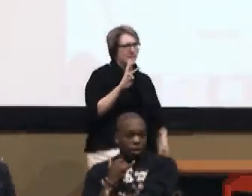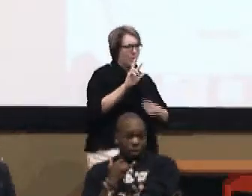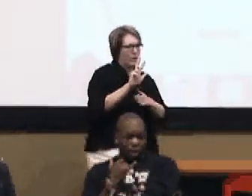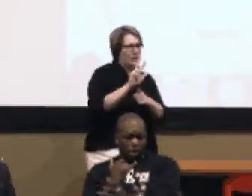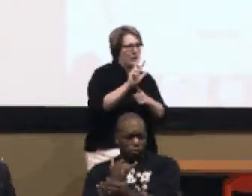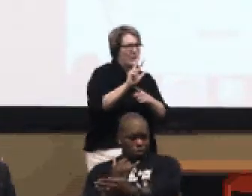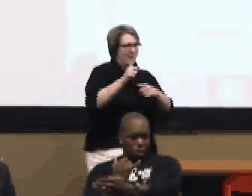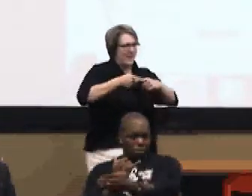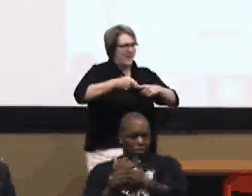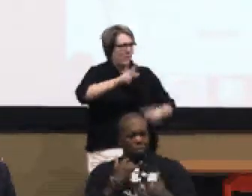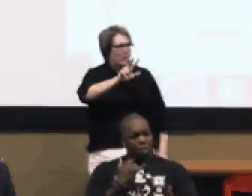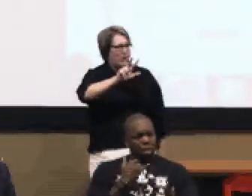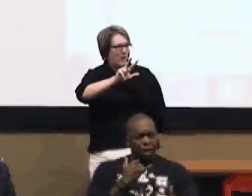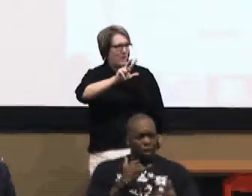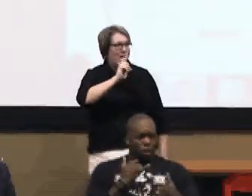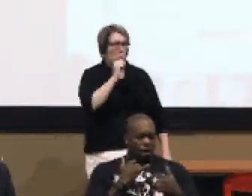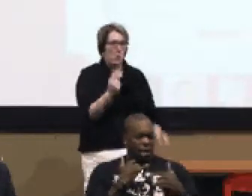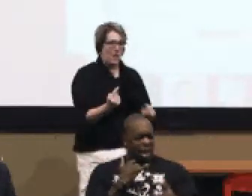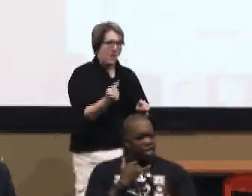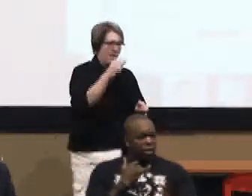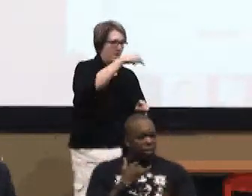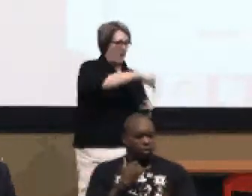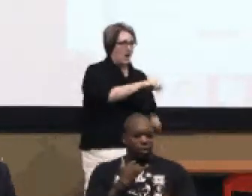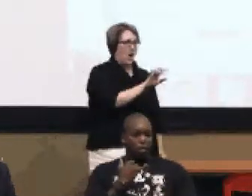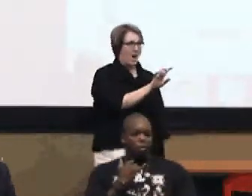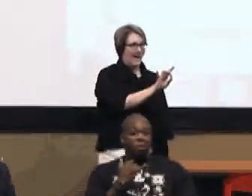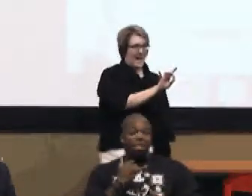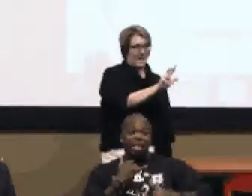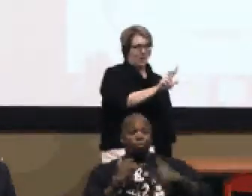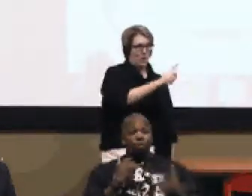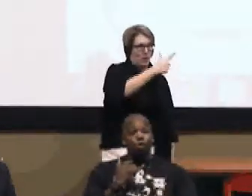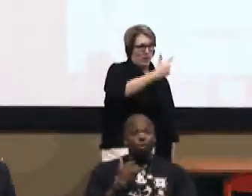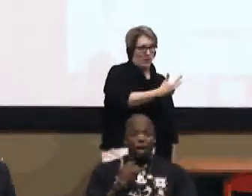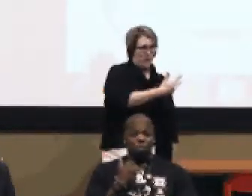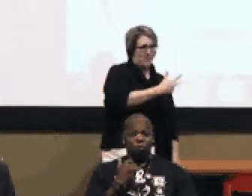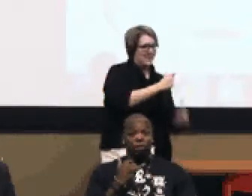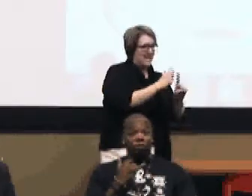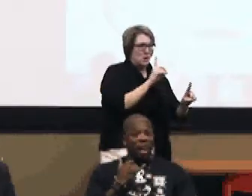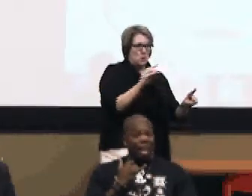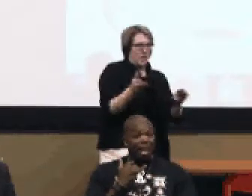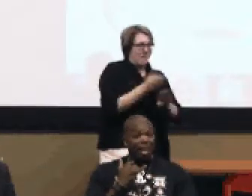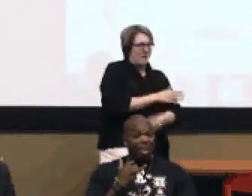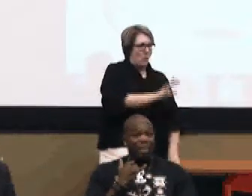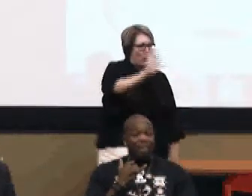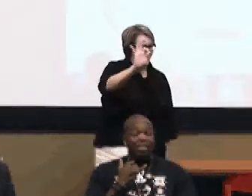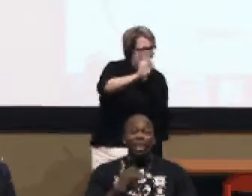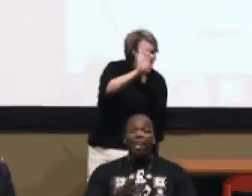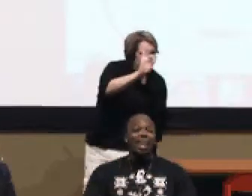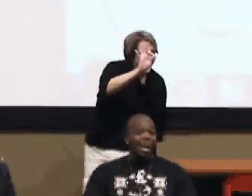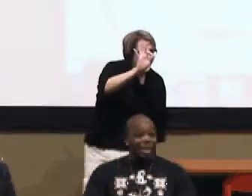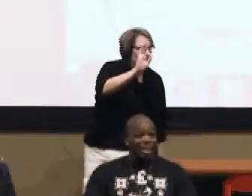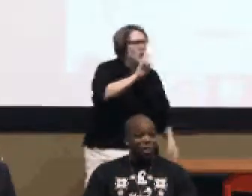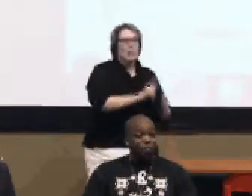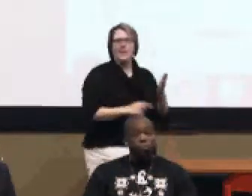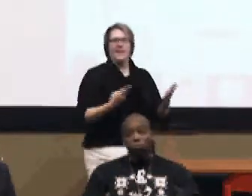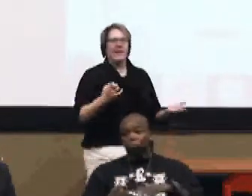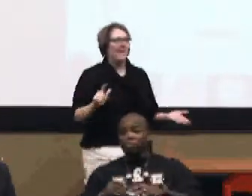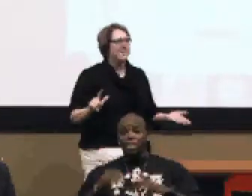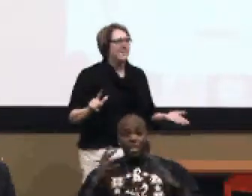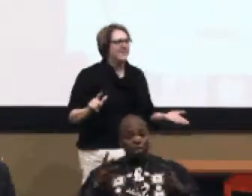and 3rd, and they won't come see me on 83rd and 3rd because they don't do that before Friday? The hell out of